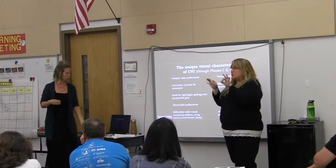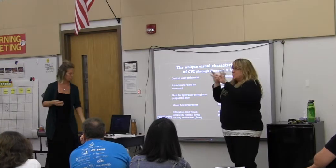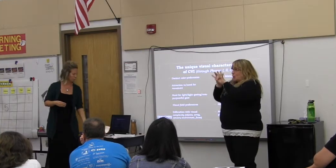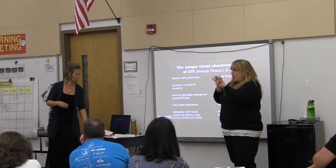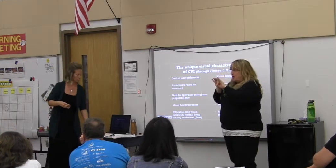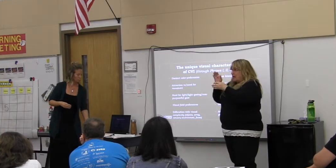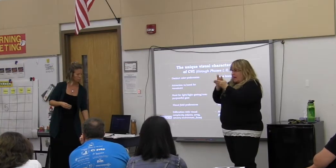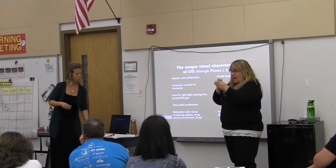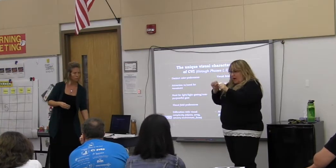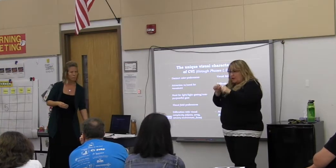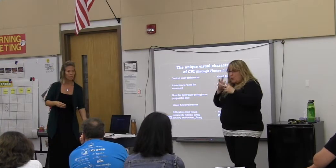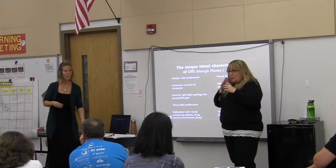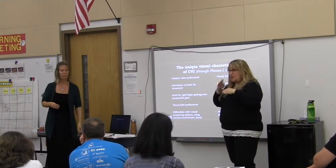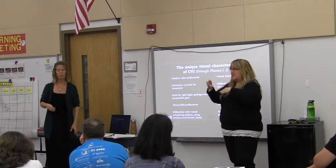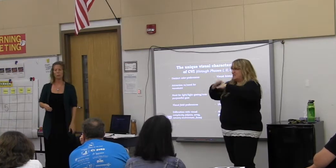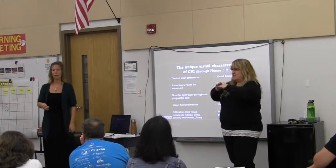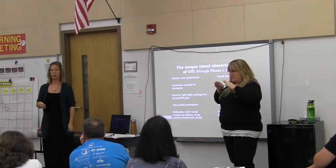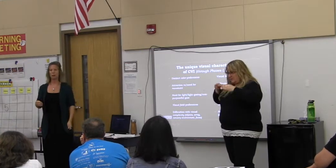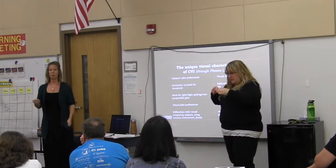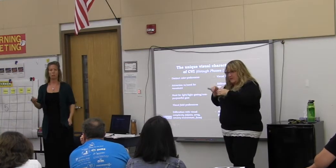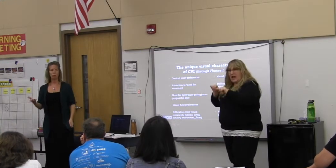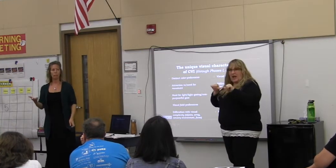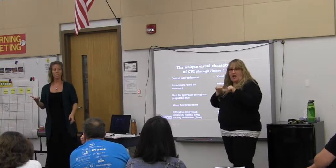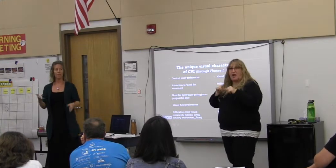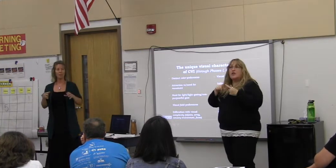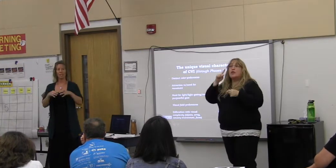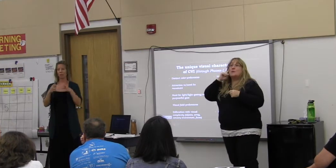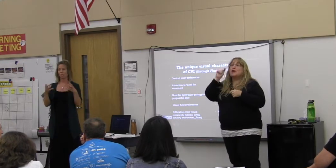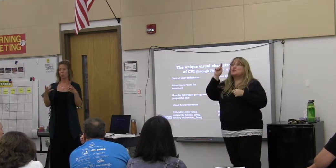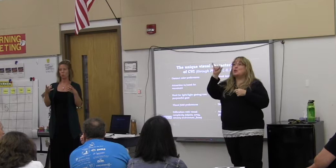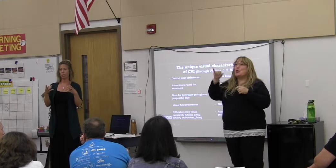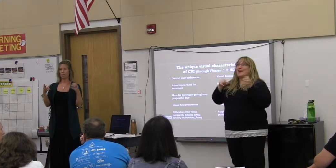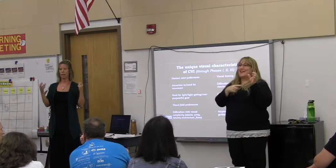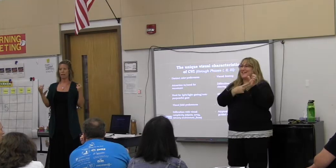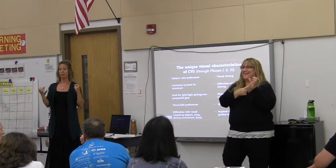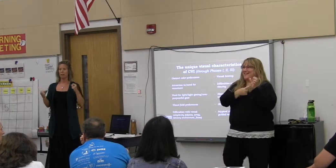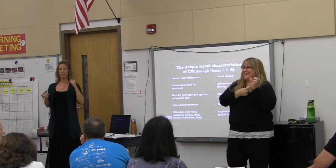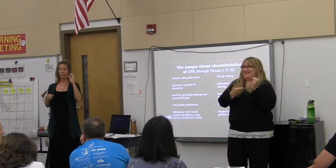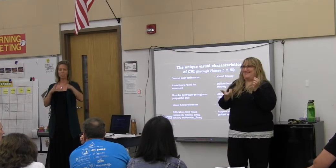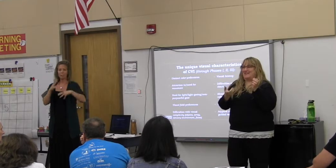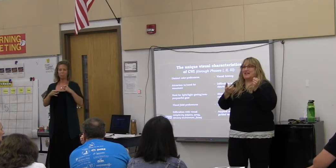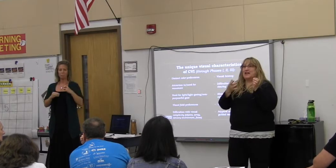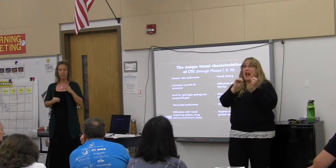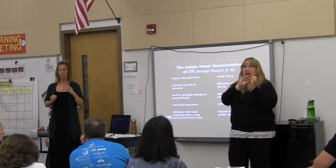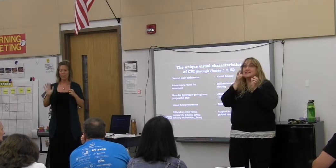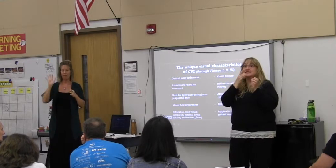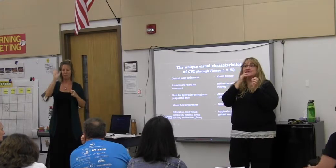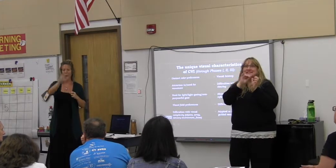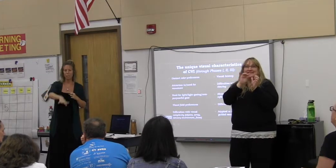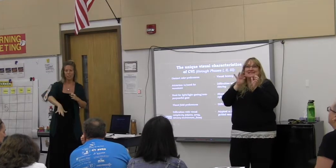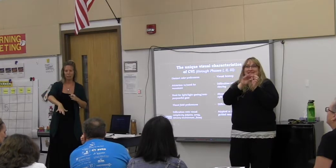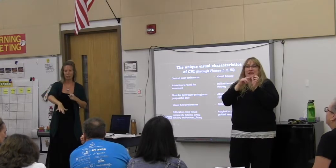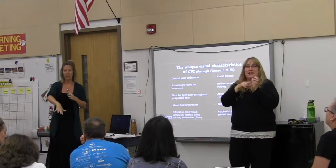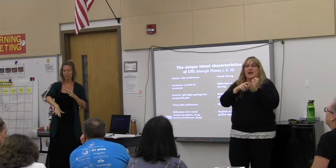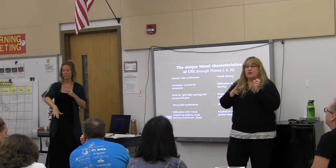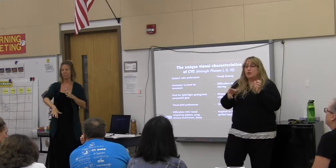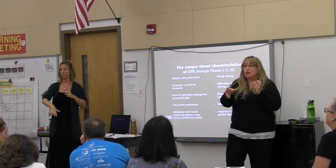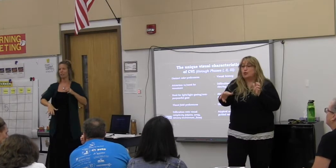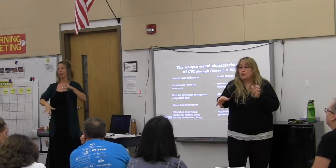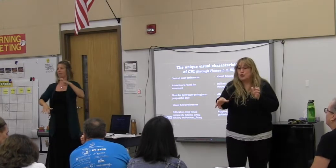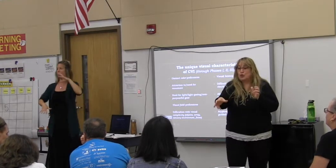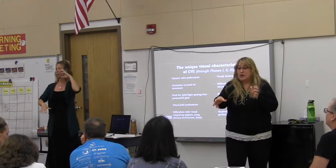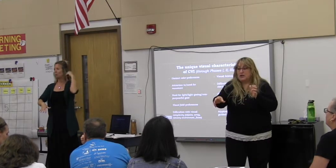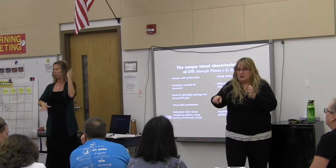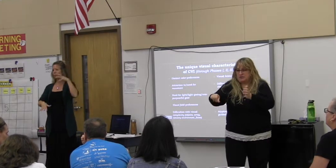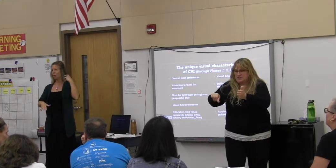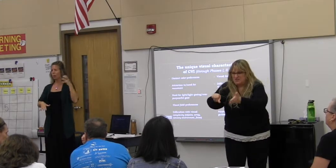at. If you think about a toy, that lights up, they have to reach out and activate